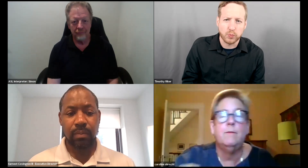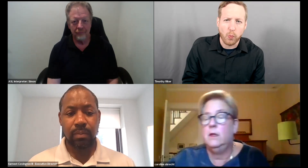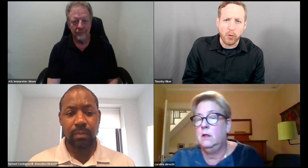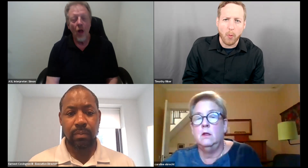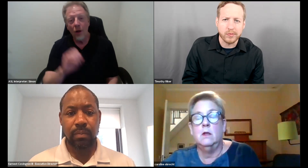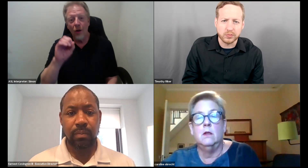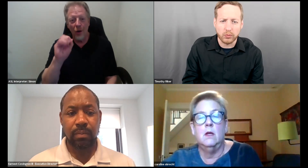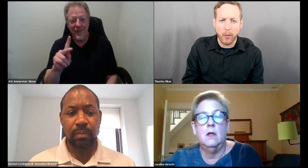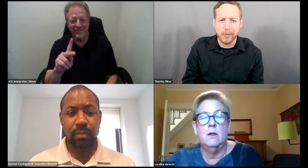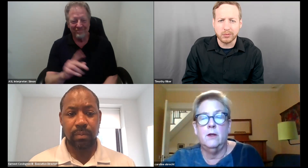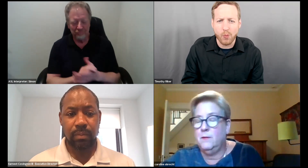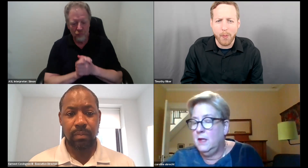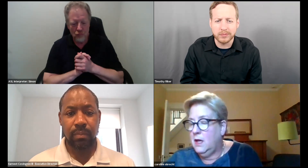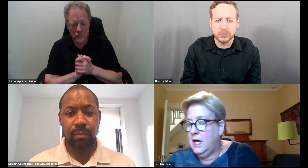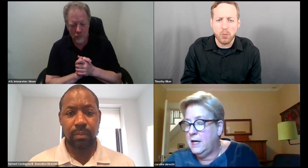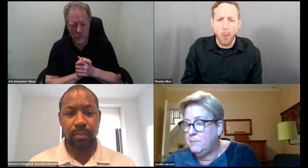Okay.